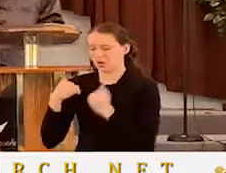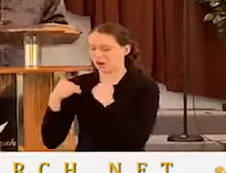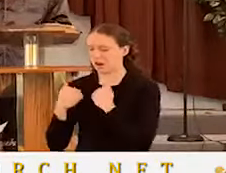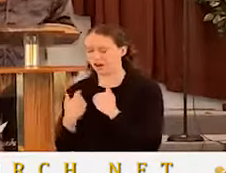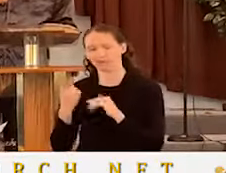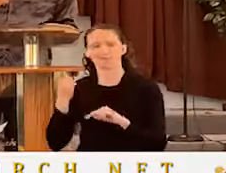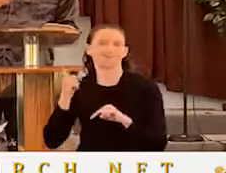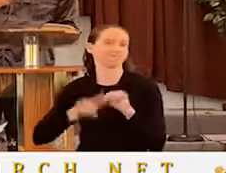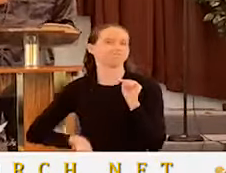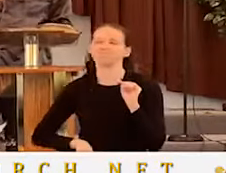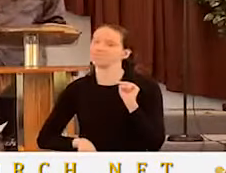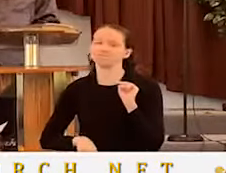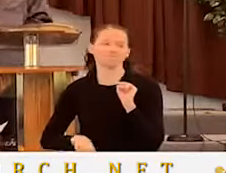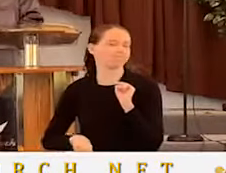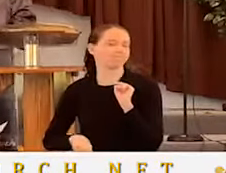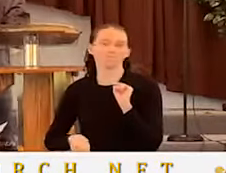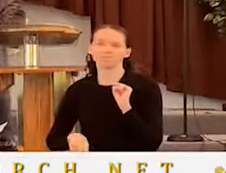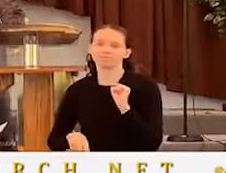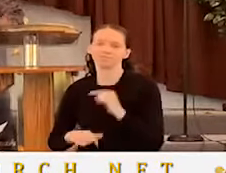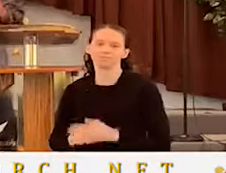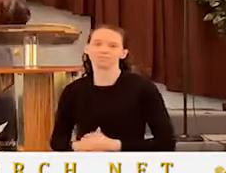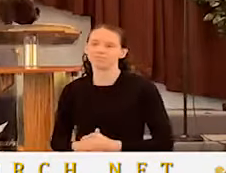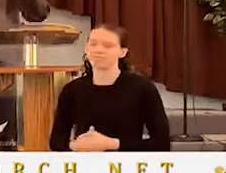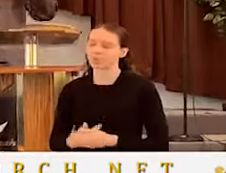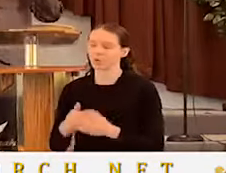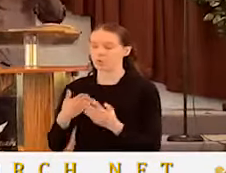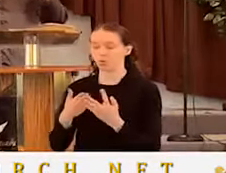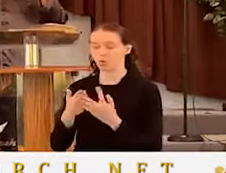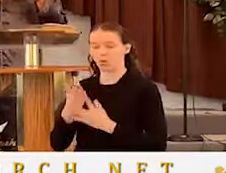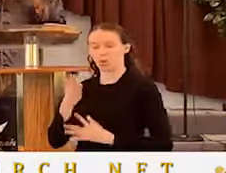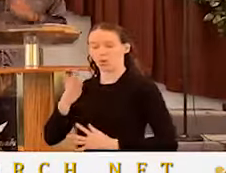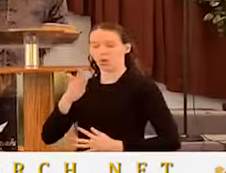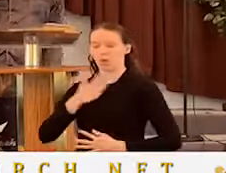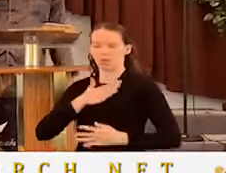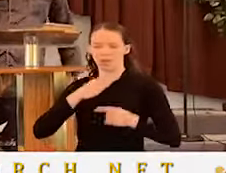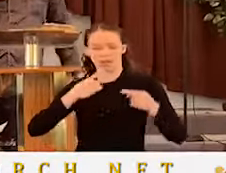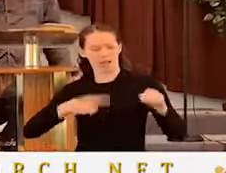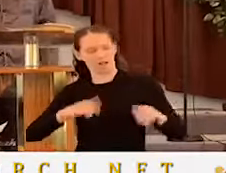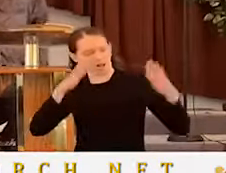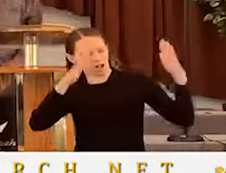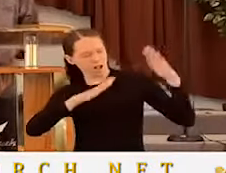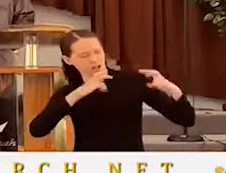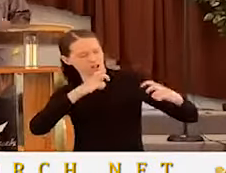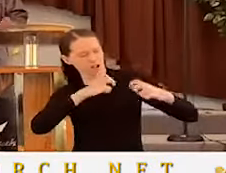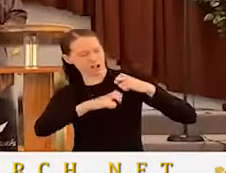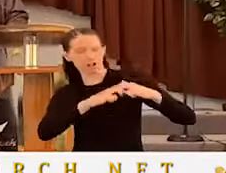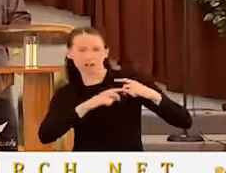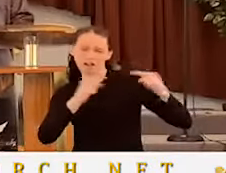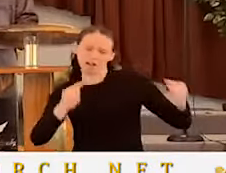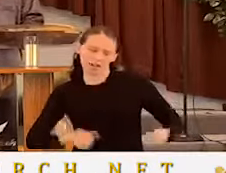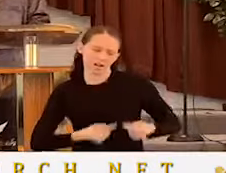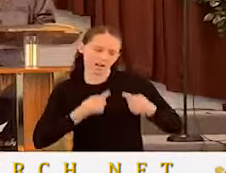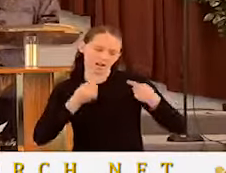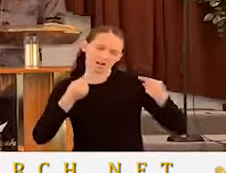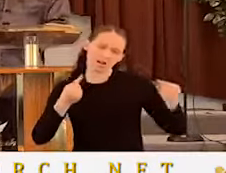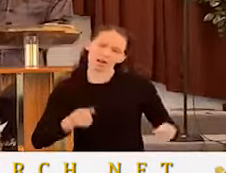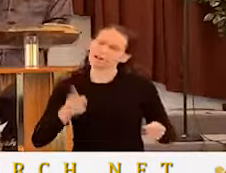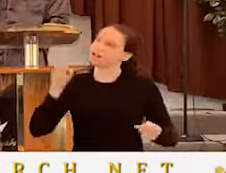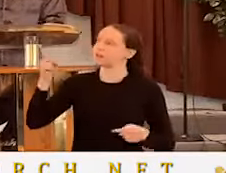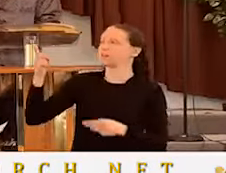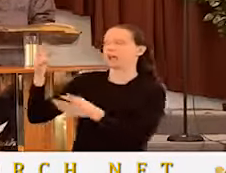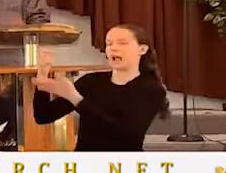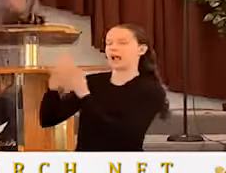burdens alone. In my distress, He kindly